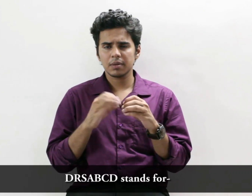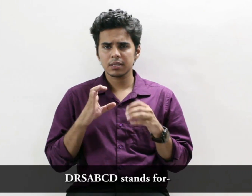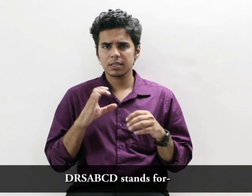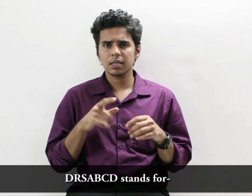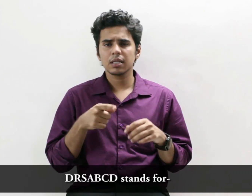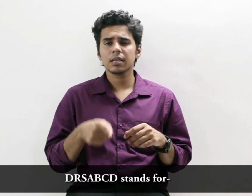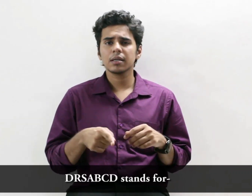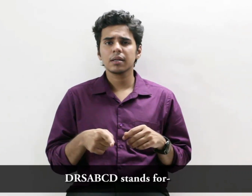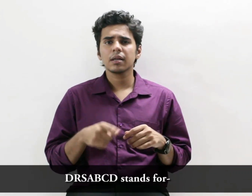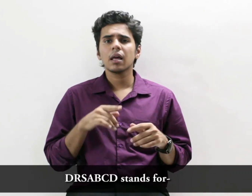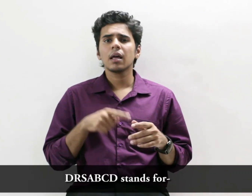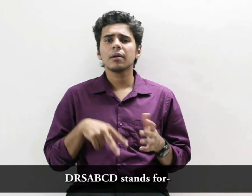DRSABCD stands for